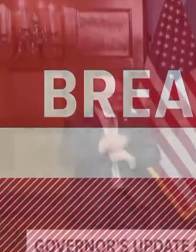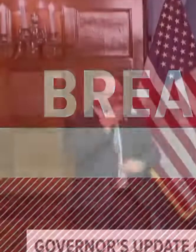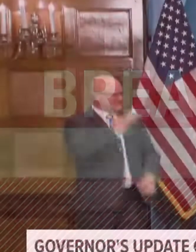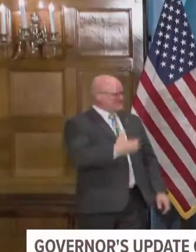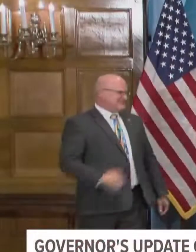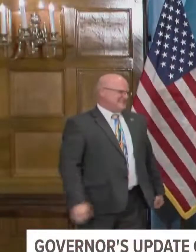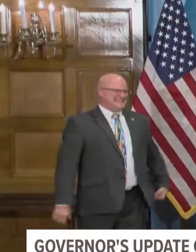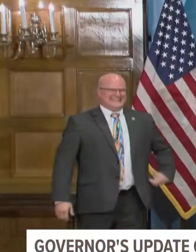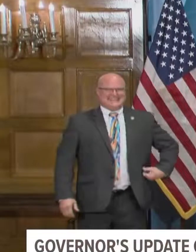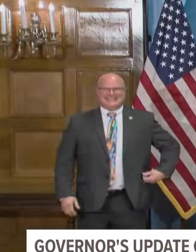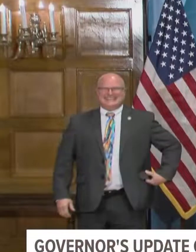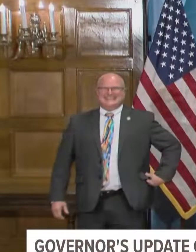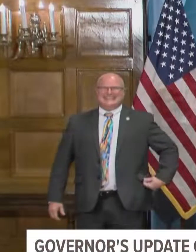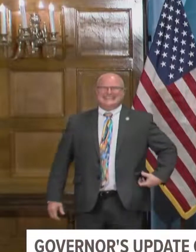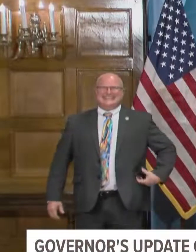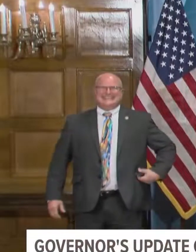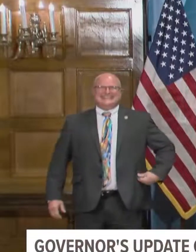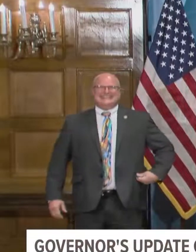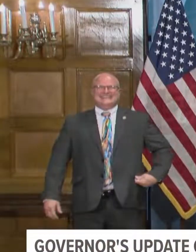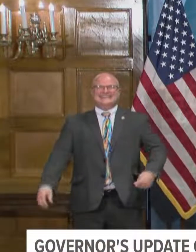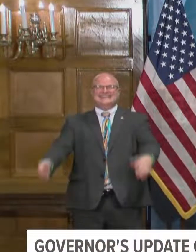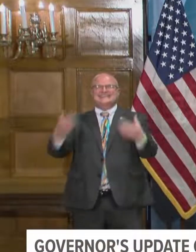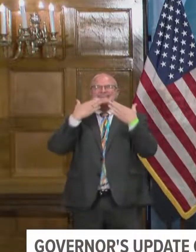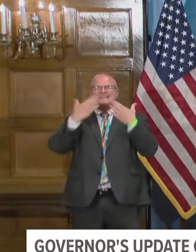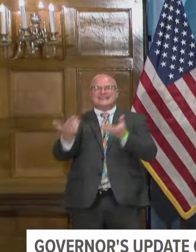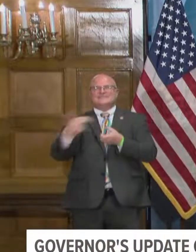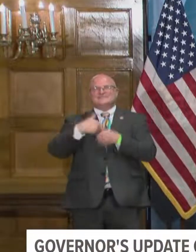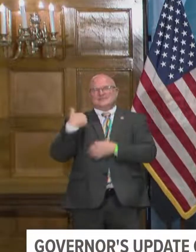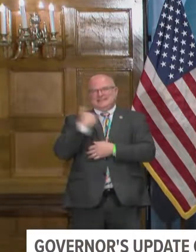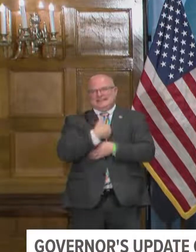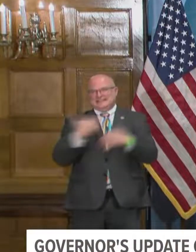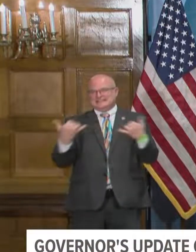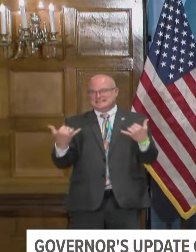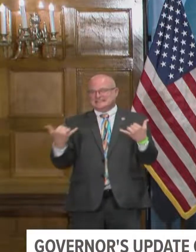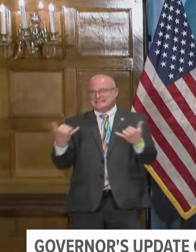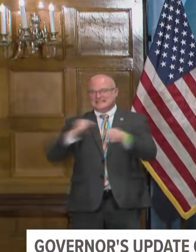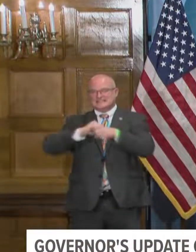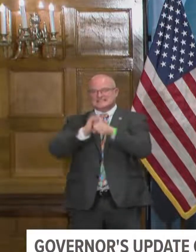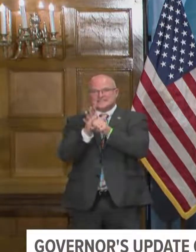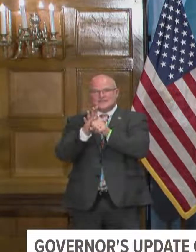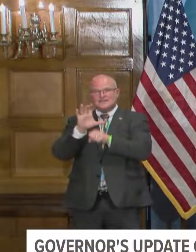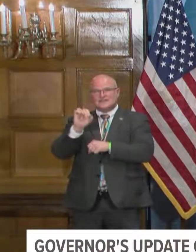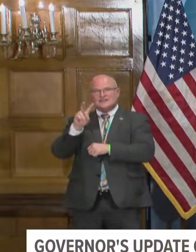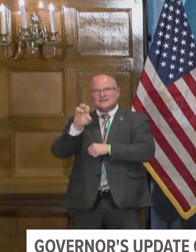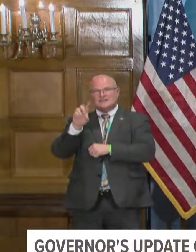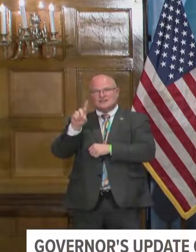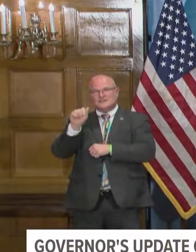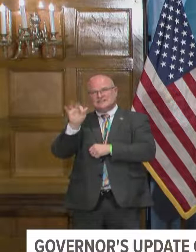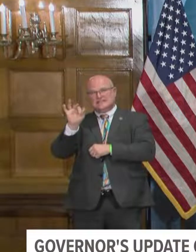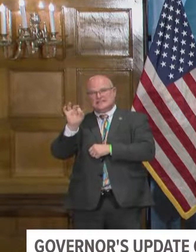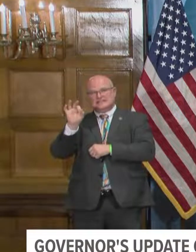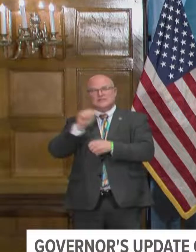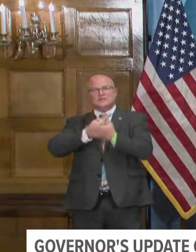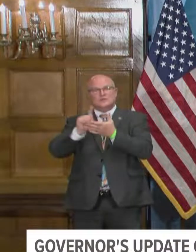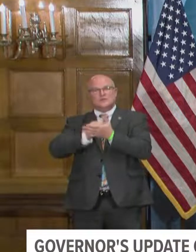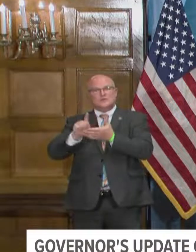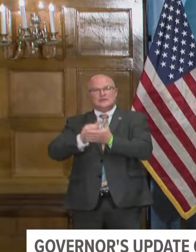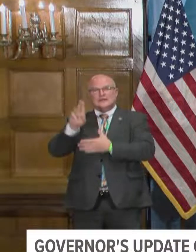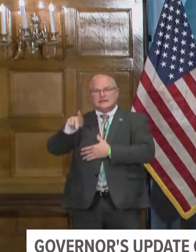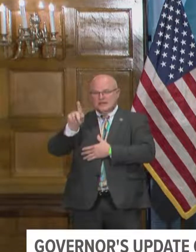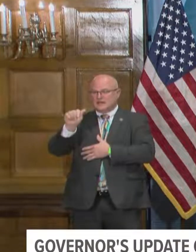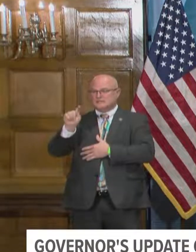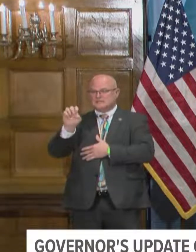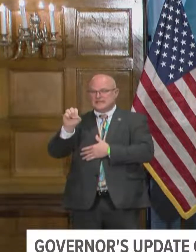Congratulations. Thank you. Thank you for joining me for today's COVID-19 weekly update. I'm pleased to